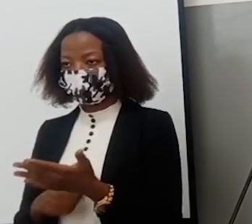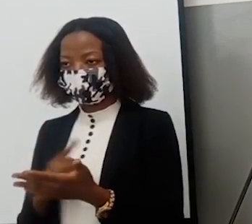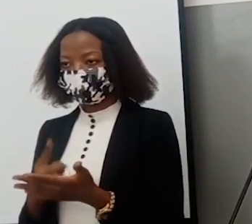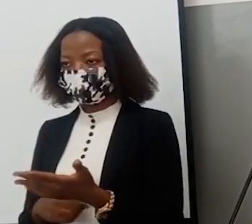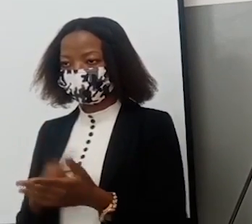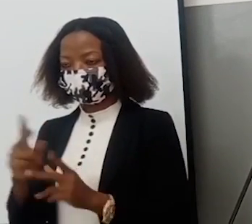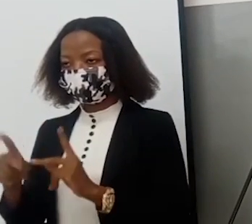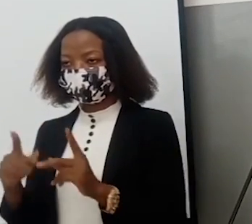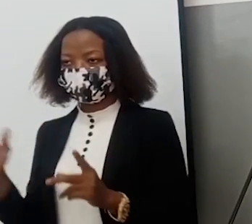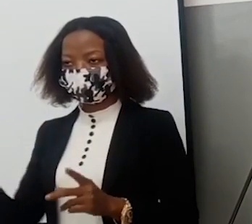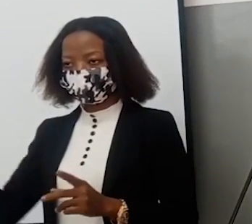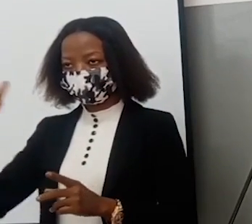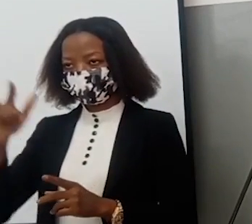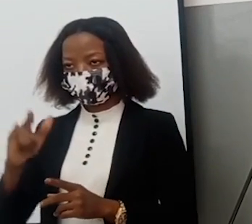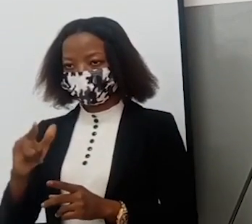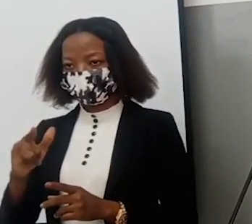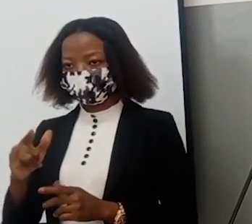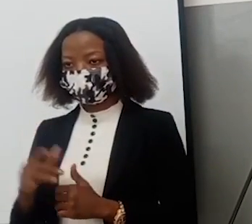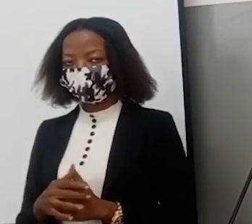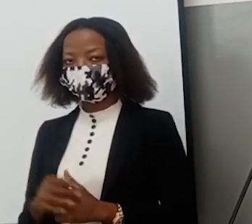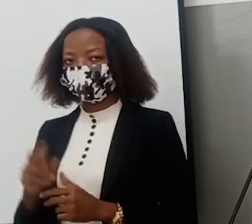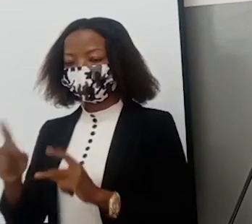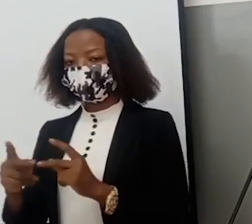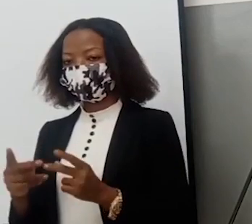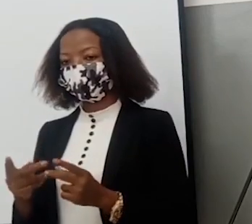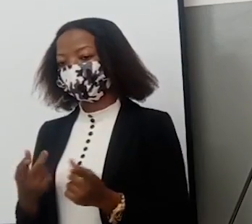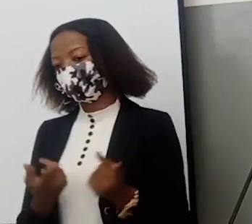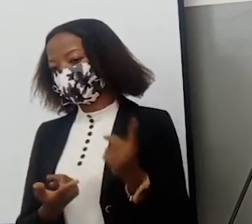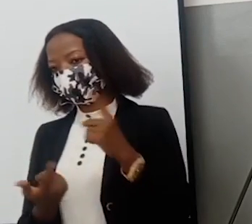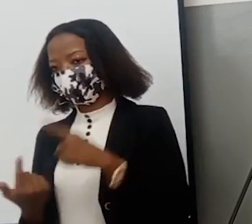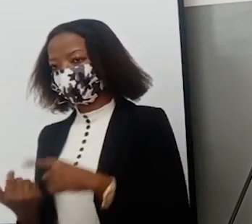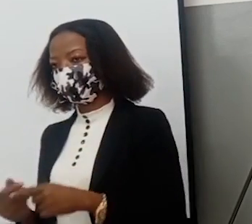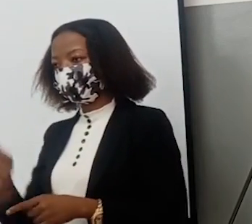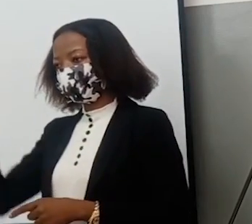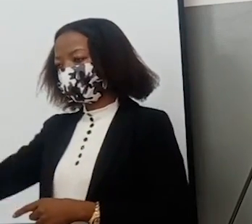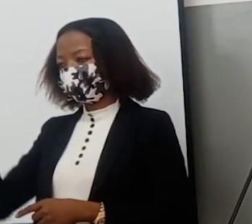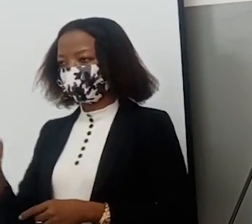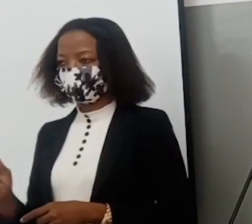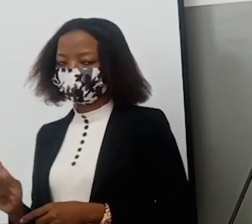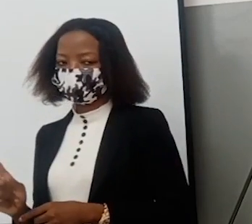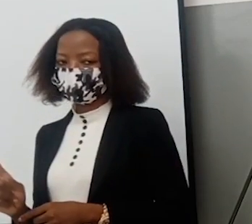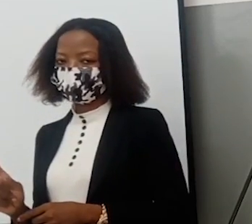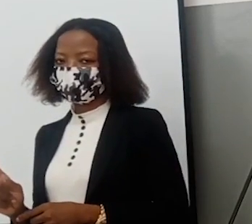we have detected the Delta variant among some passengers, including United Kingdom.